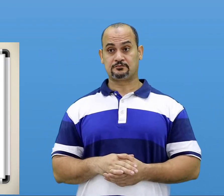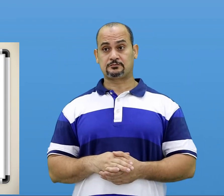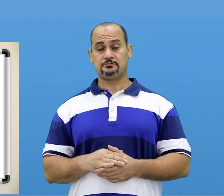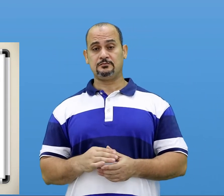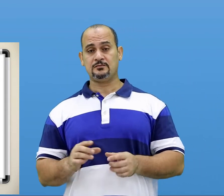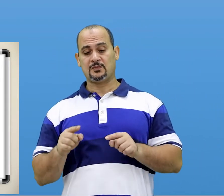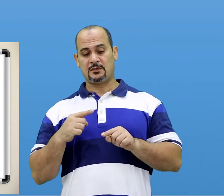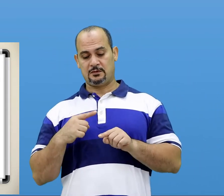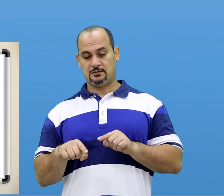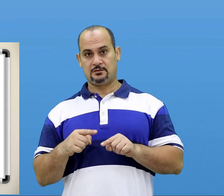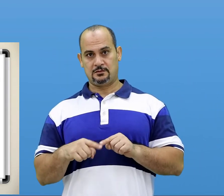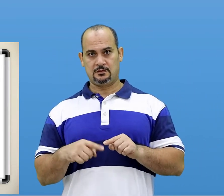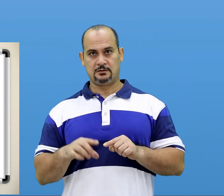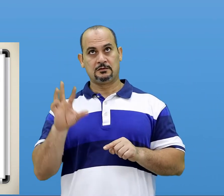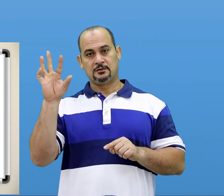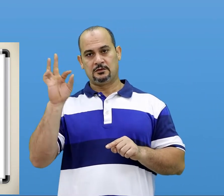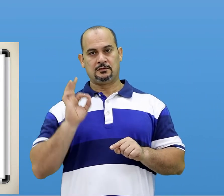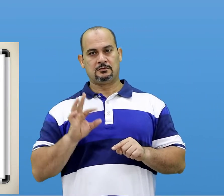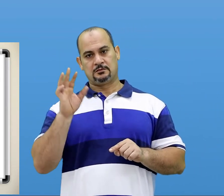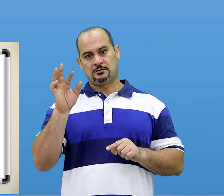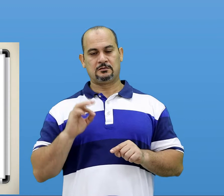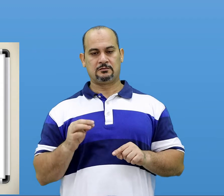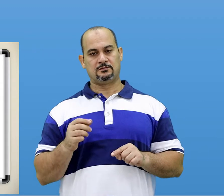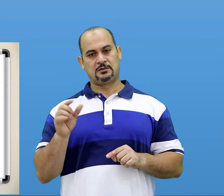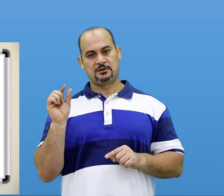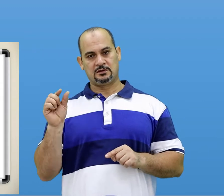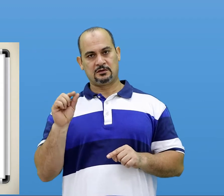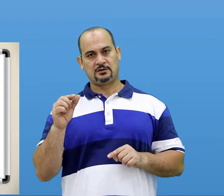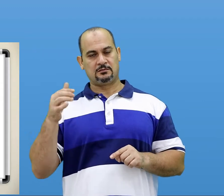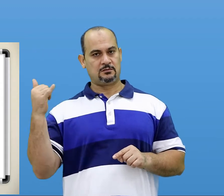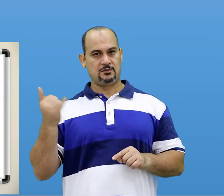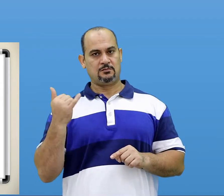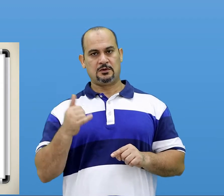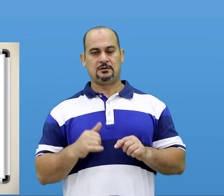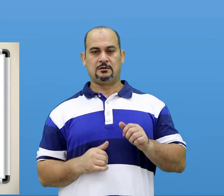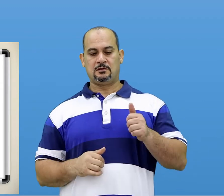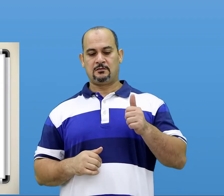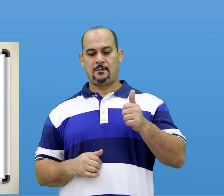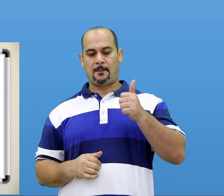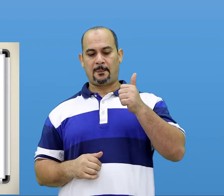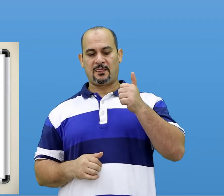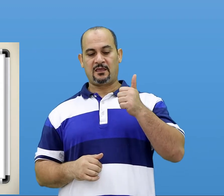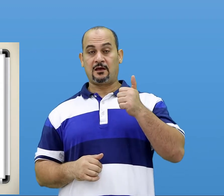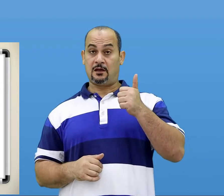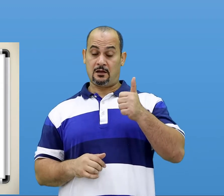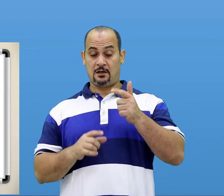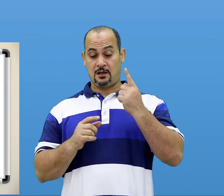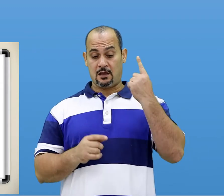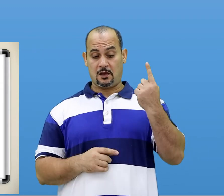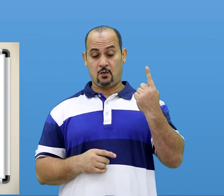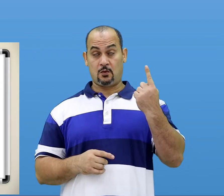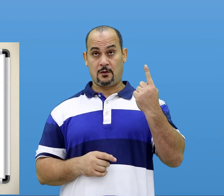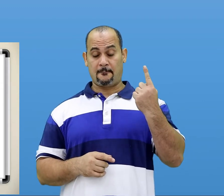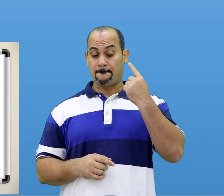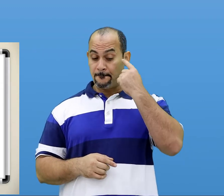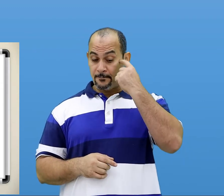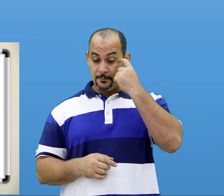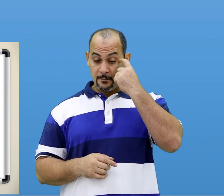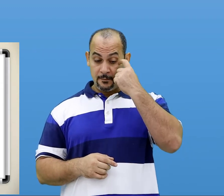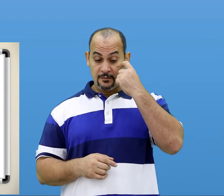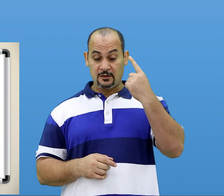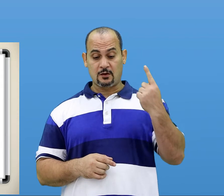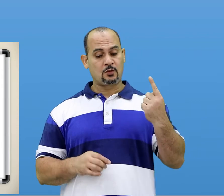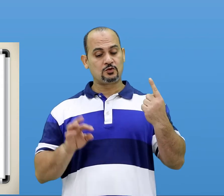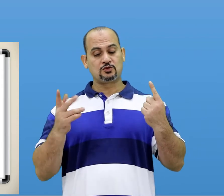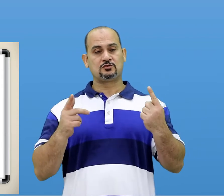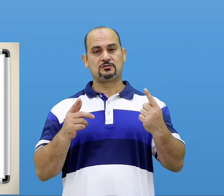Fill in the blanks with the suitable words between the brackets. Now, A begins with the blank, with a space, are